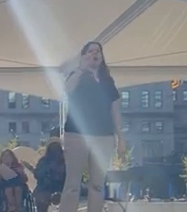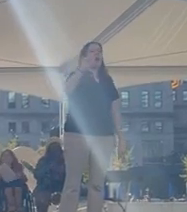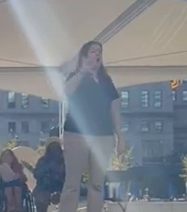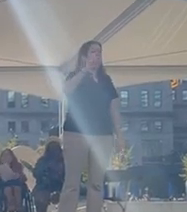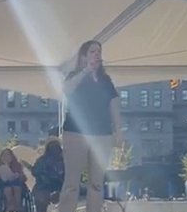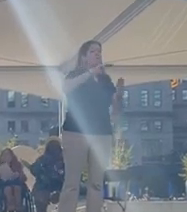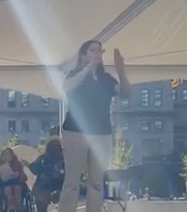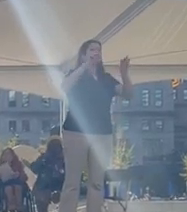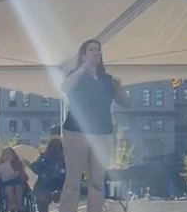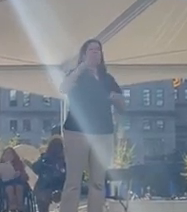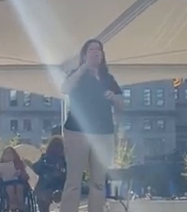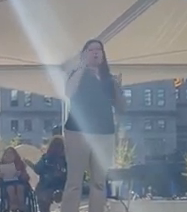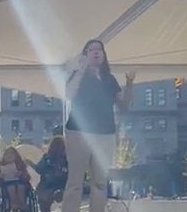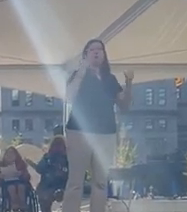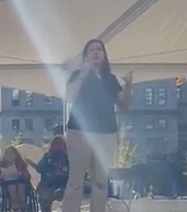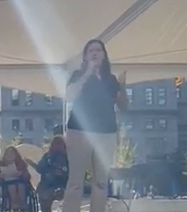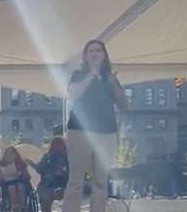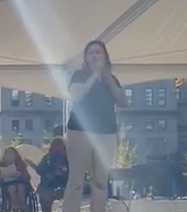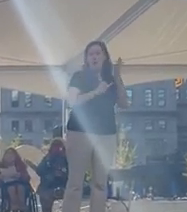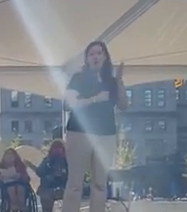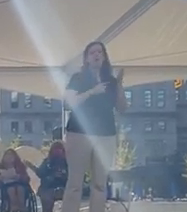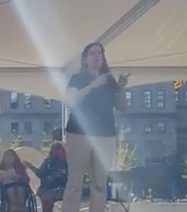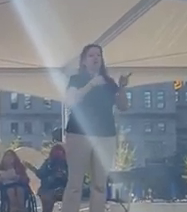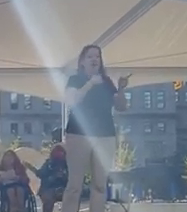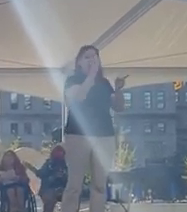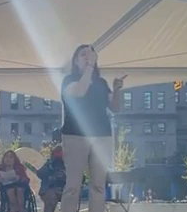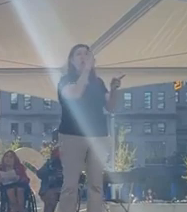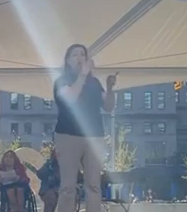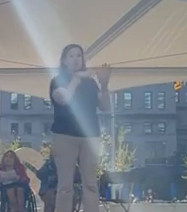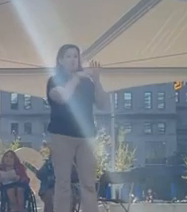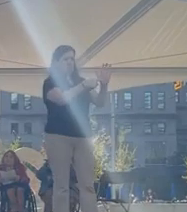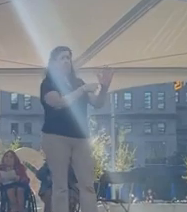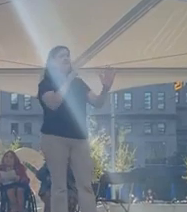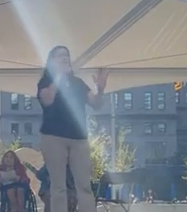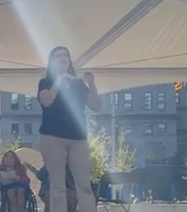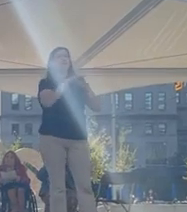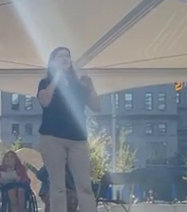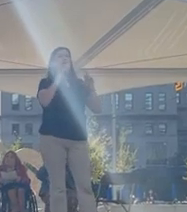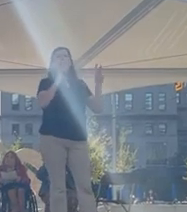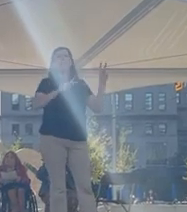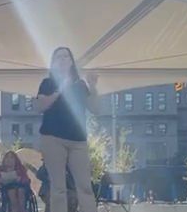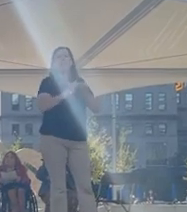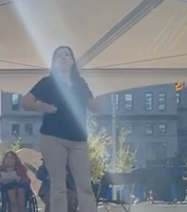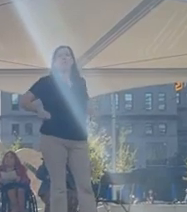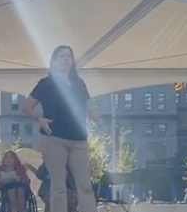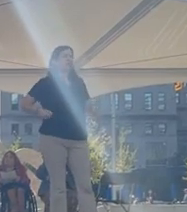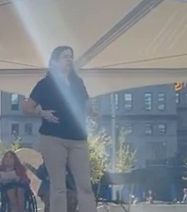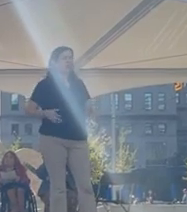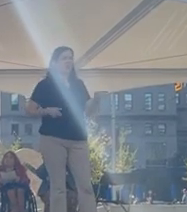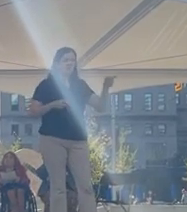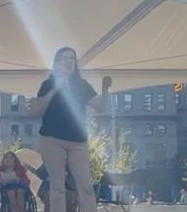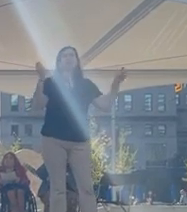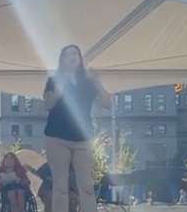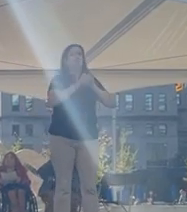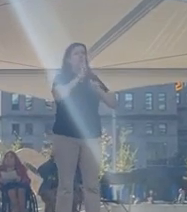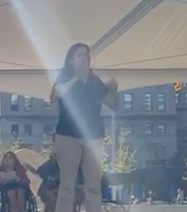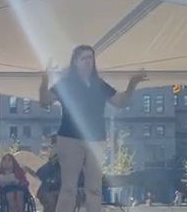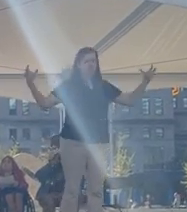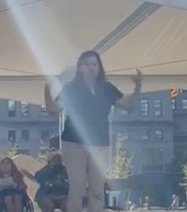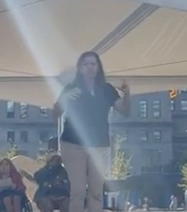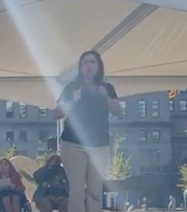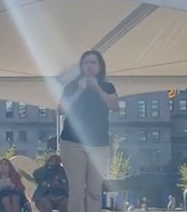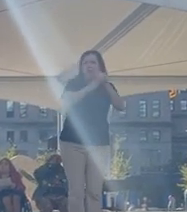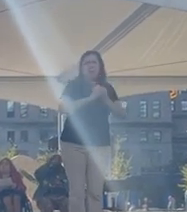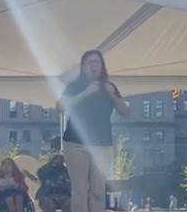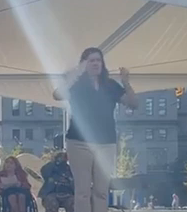an exhibit that was not accessible for persons in chairs. And they did something about it. And they put us all together